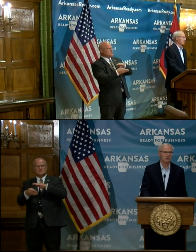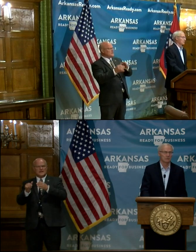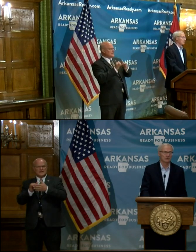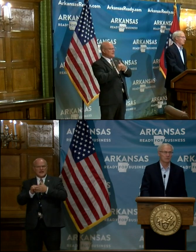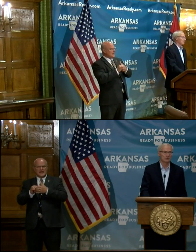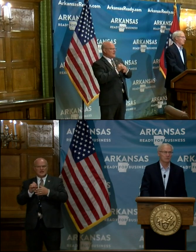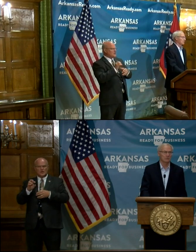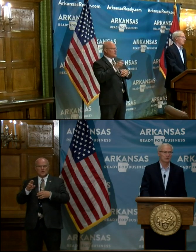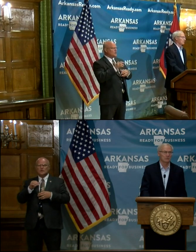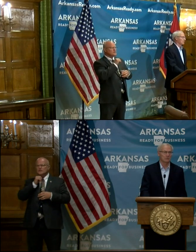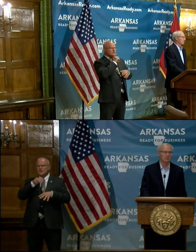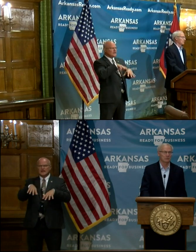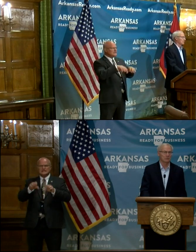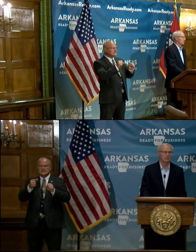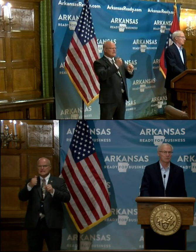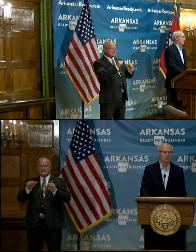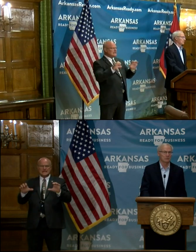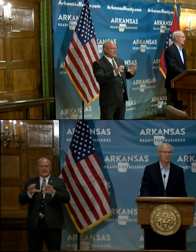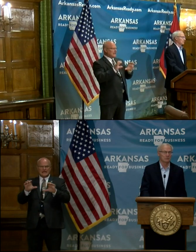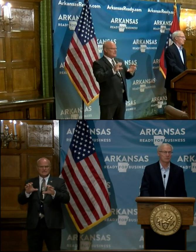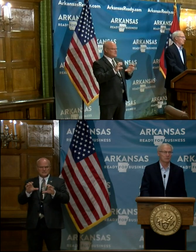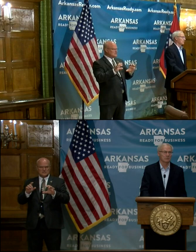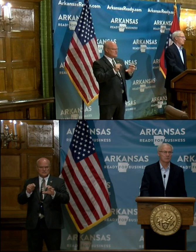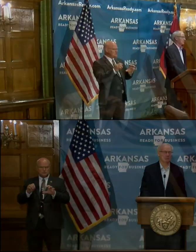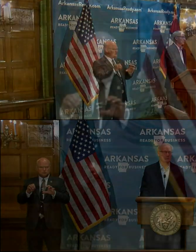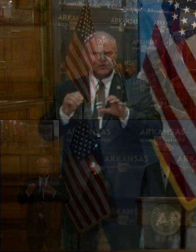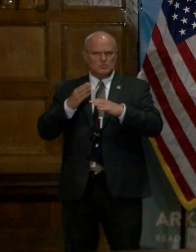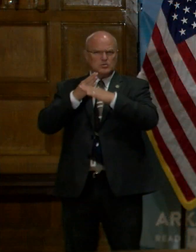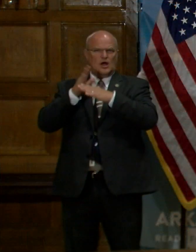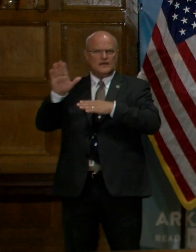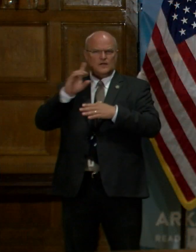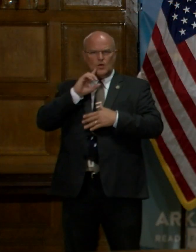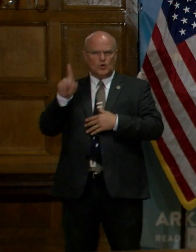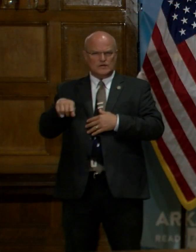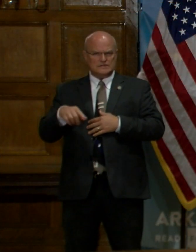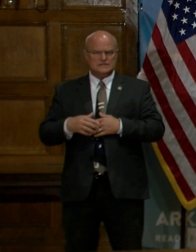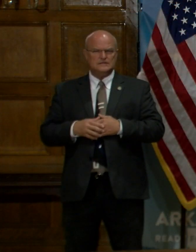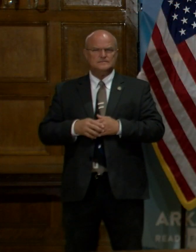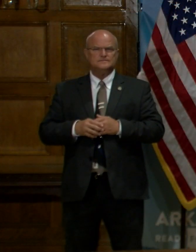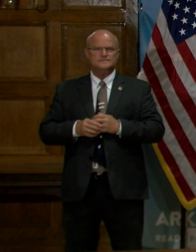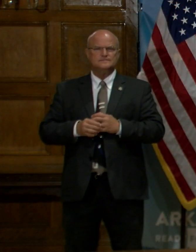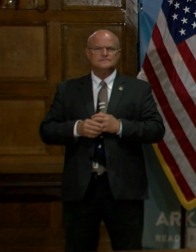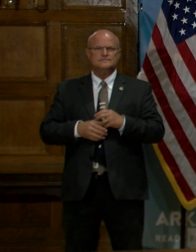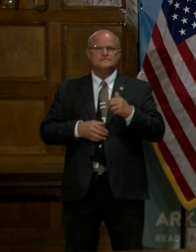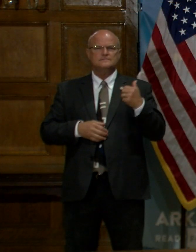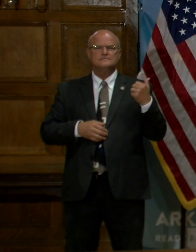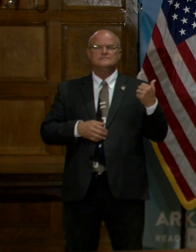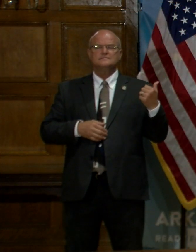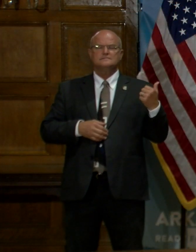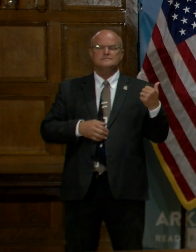stance changed that you're not taking any action to block their ordinance? Well,